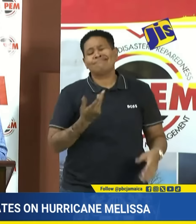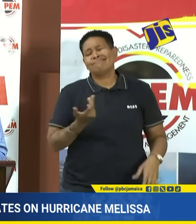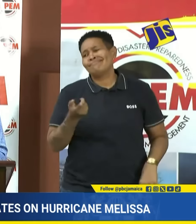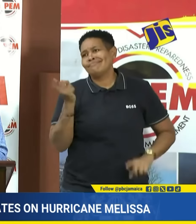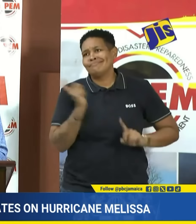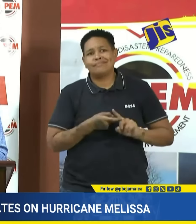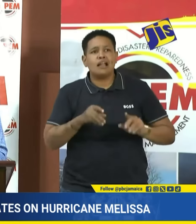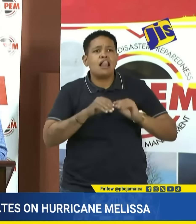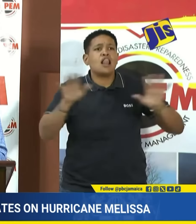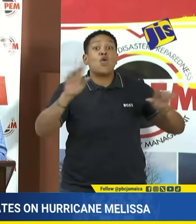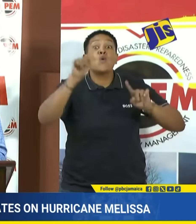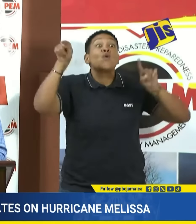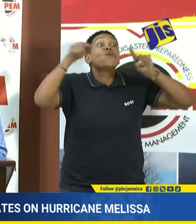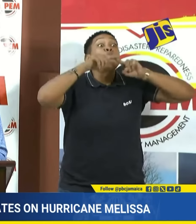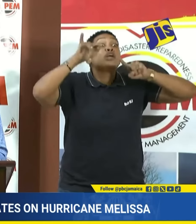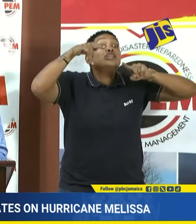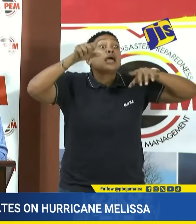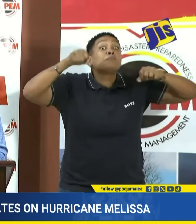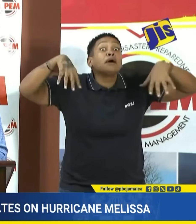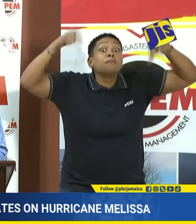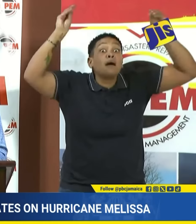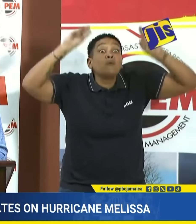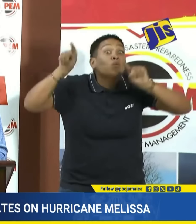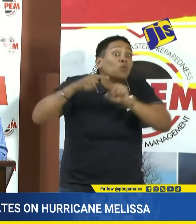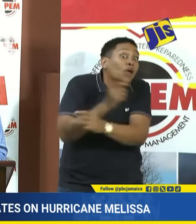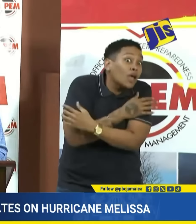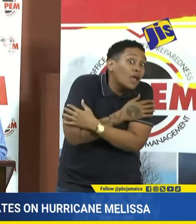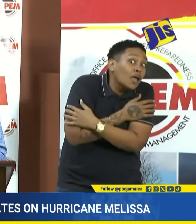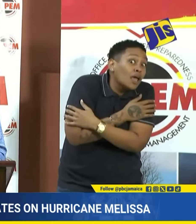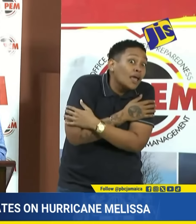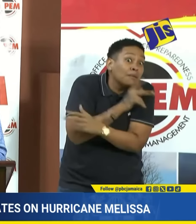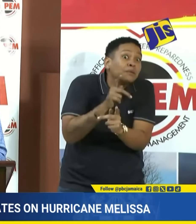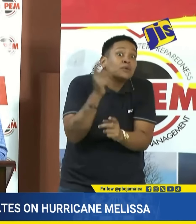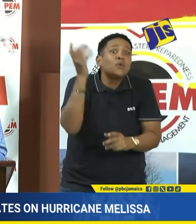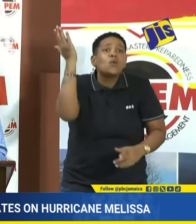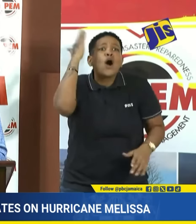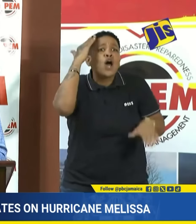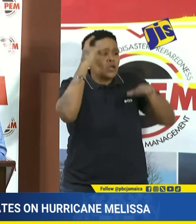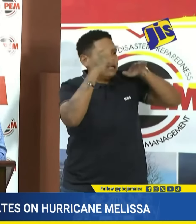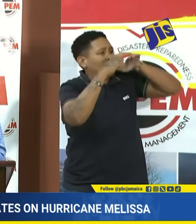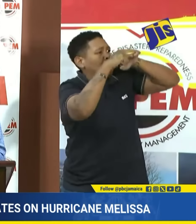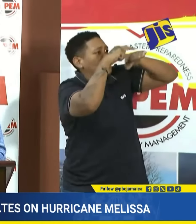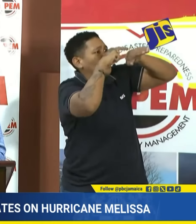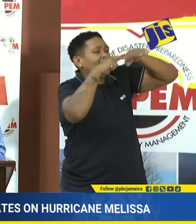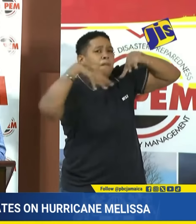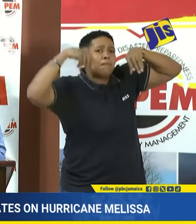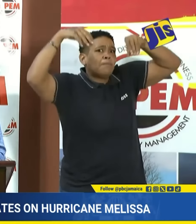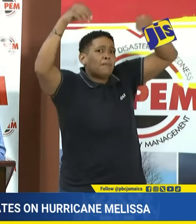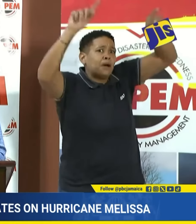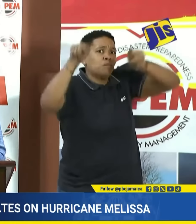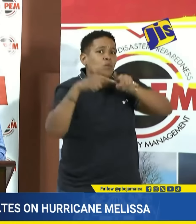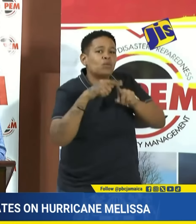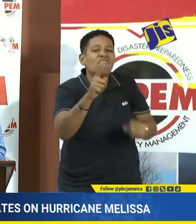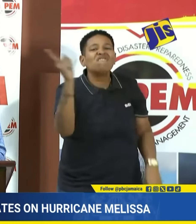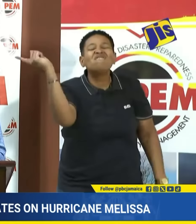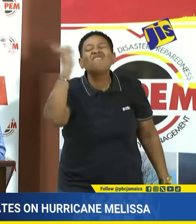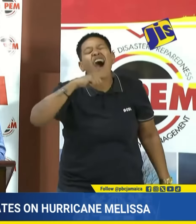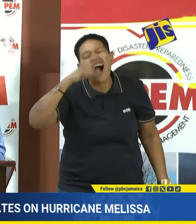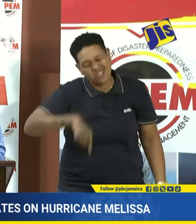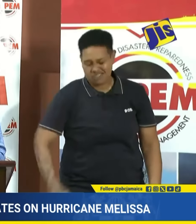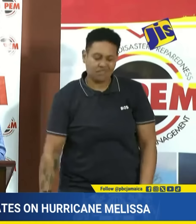about when JPS is going to shut down the various parishes. It is fake